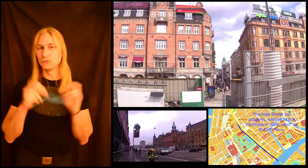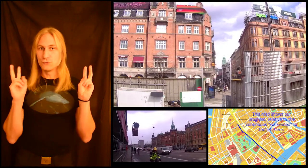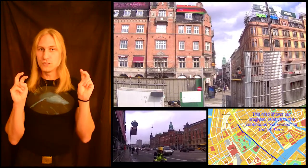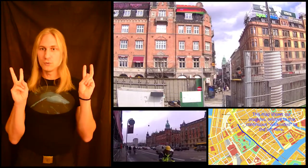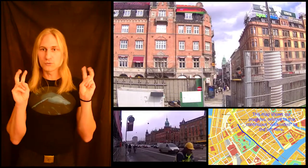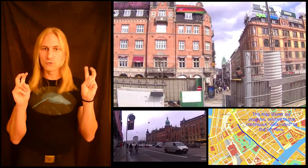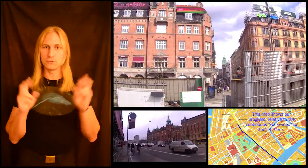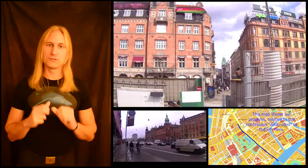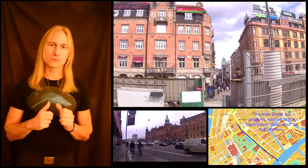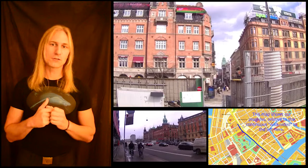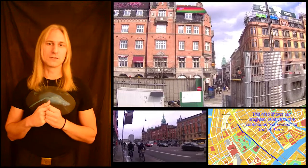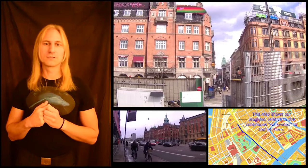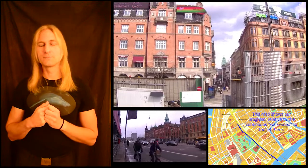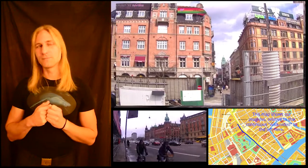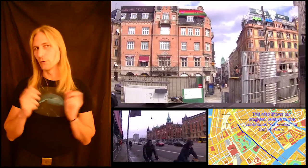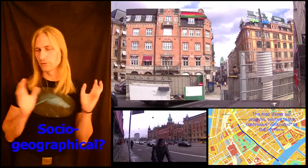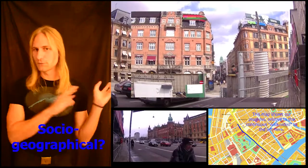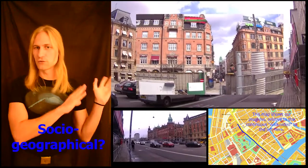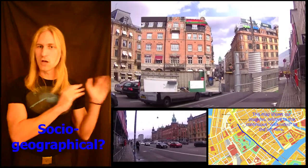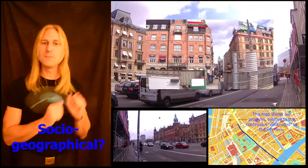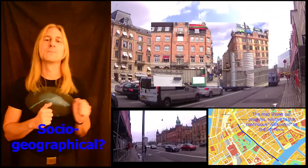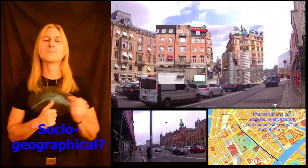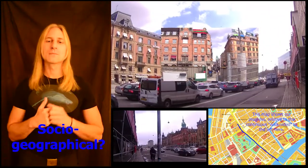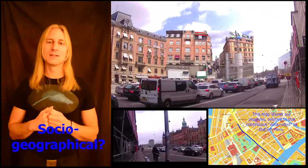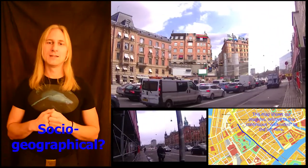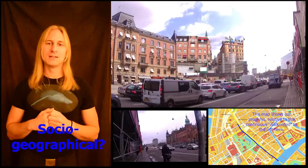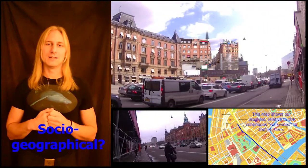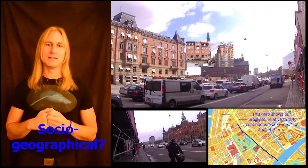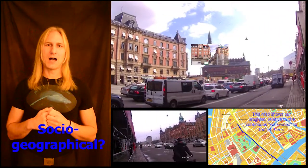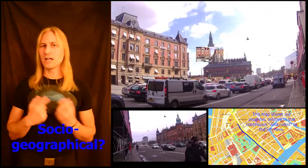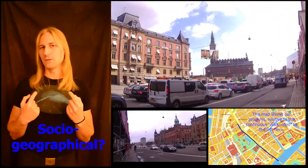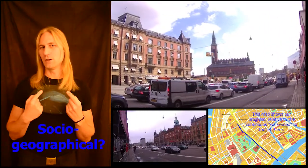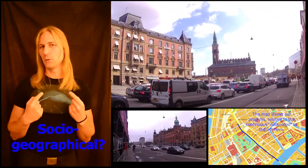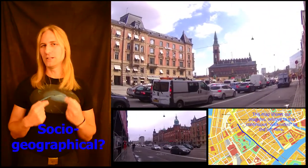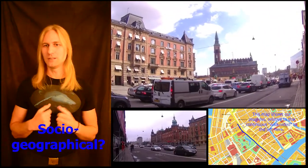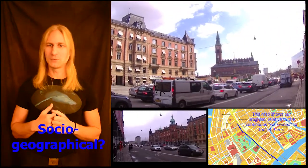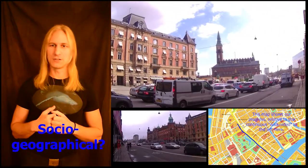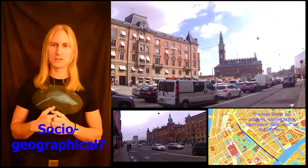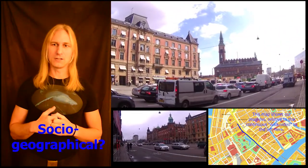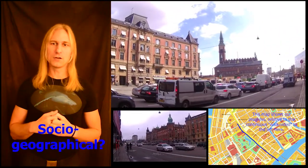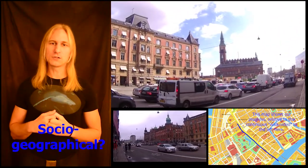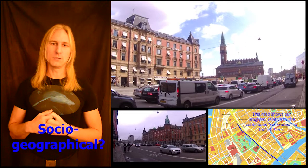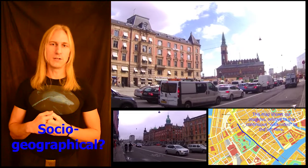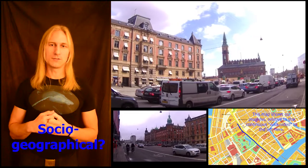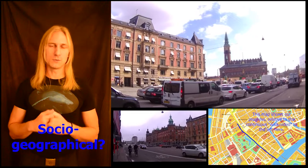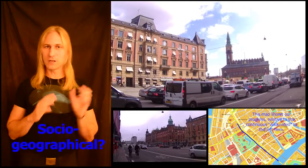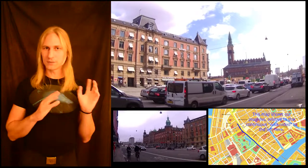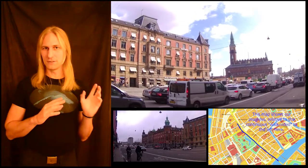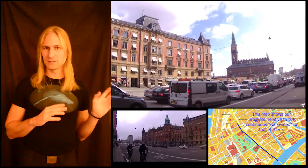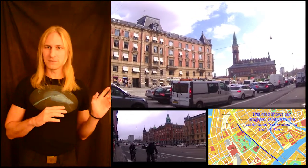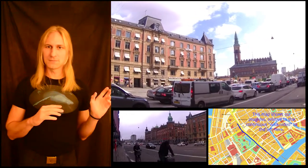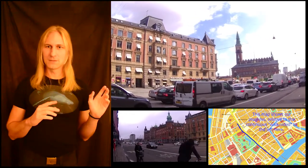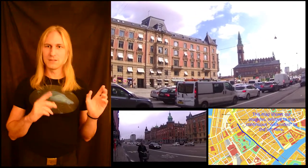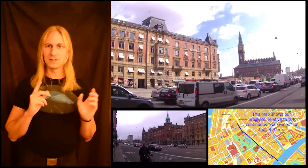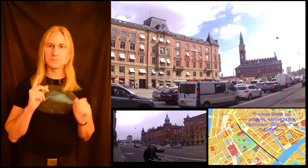possibly geosocial structures, or some such term. I am in no way a particularly knowledgeable person regarding